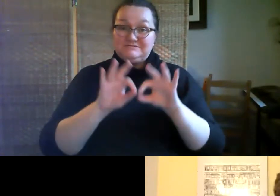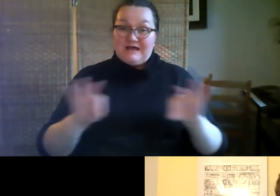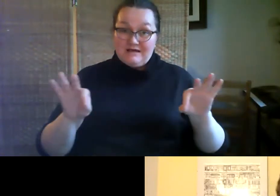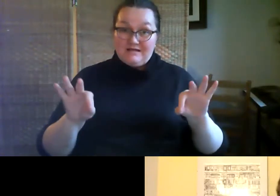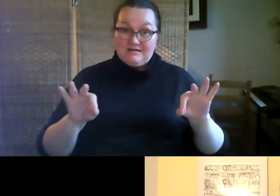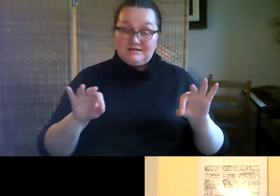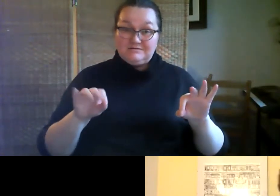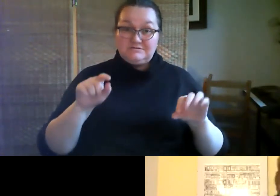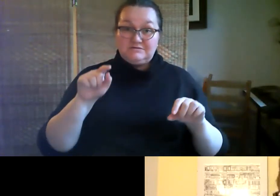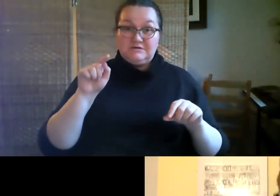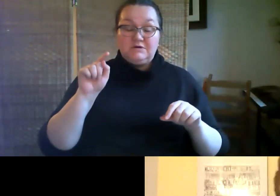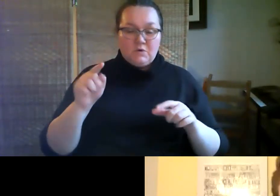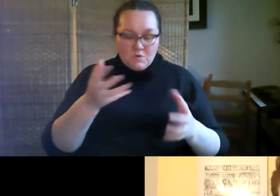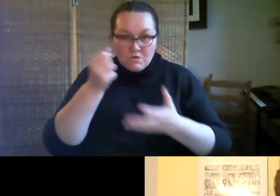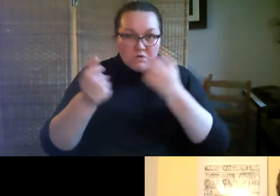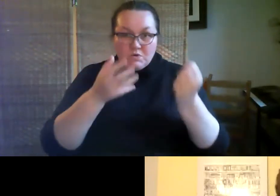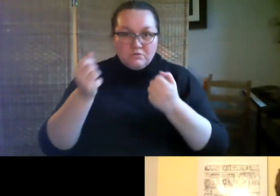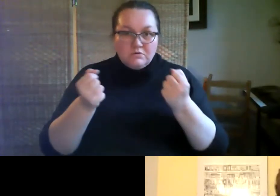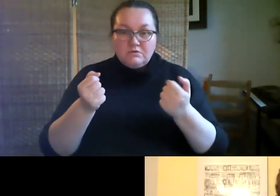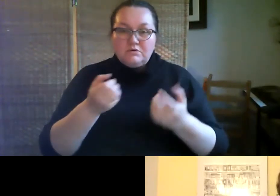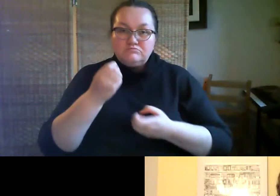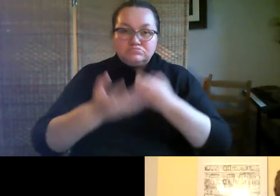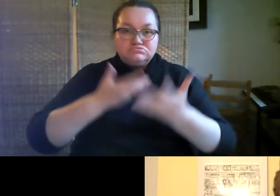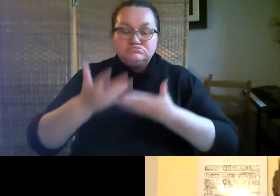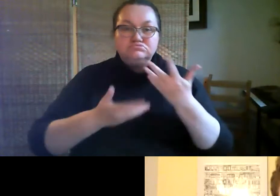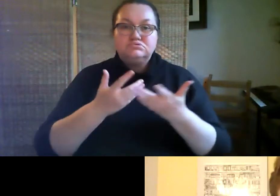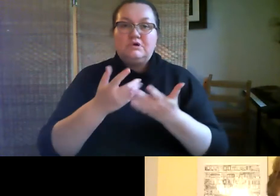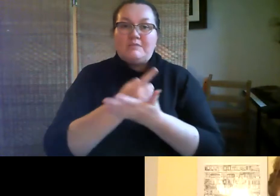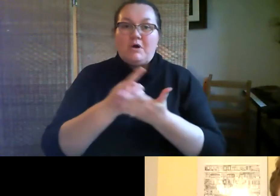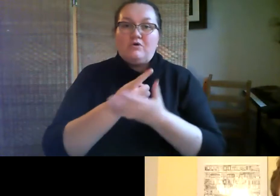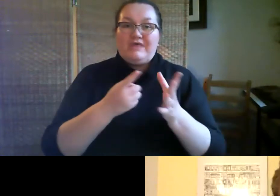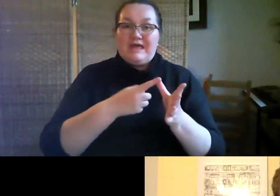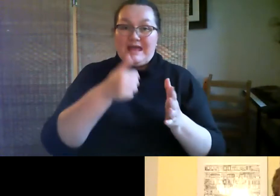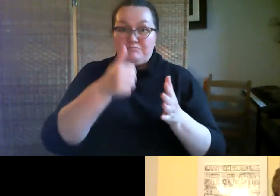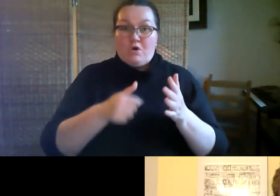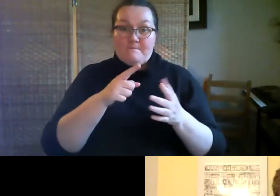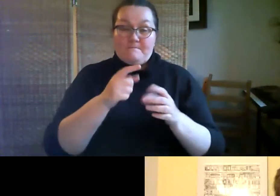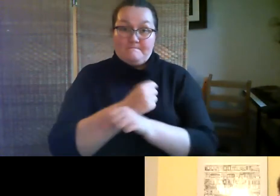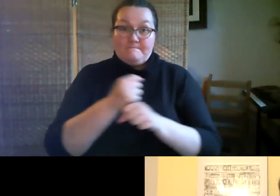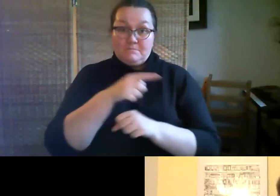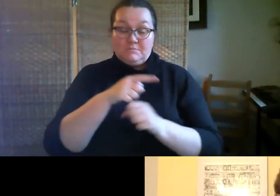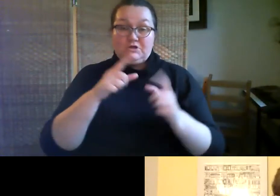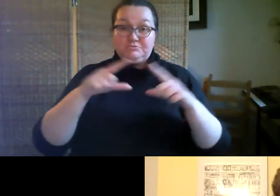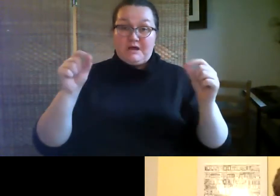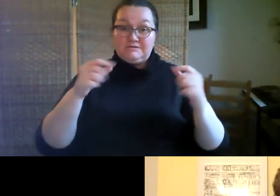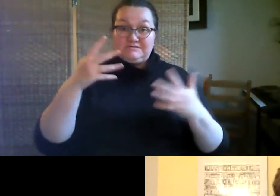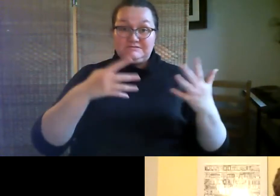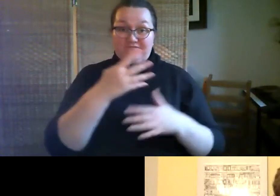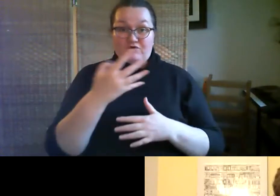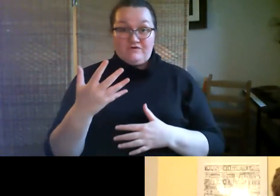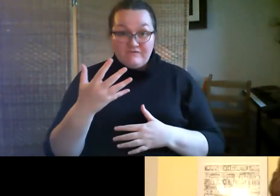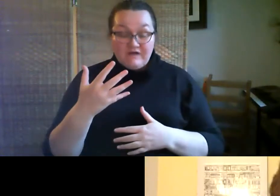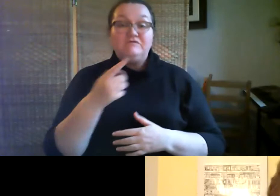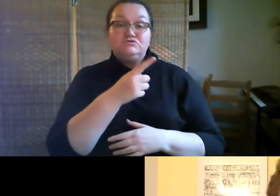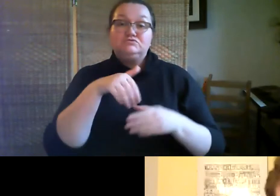the untold tales of deaf survivors of the A-bombs in Japan in 1945. So since featuring as part of the British